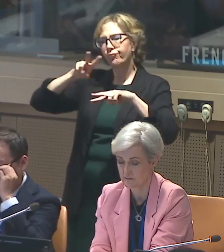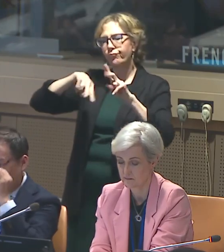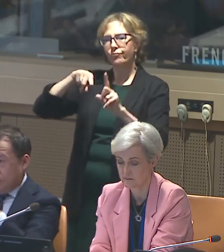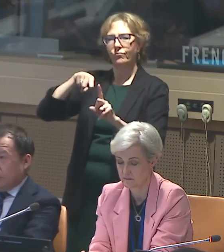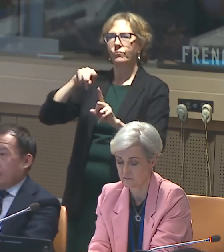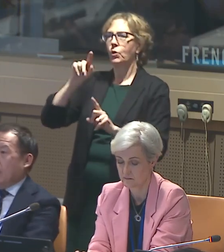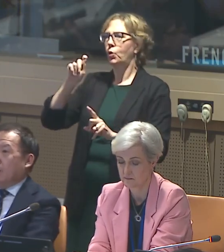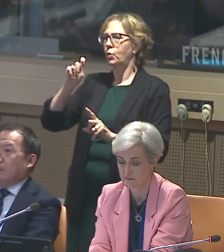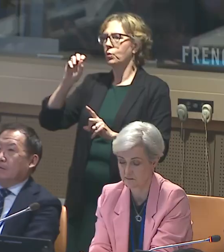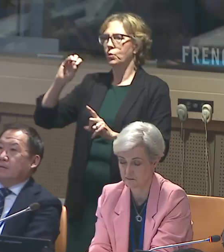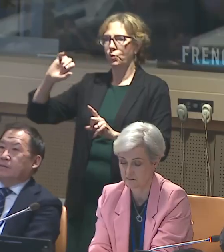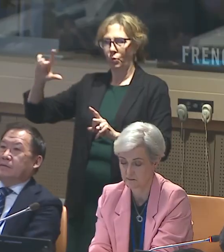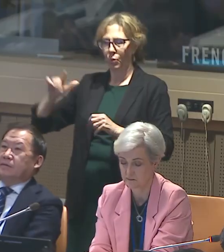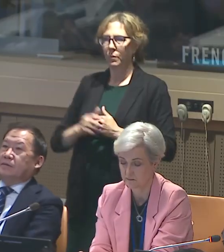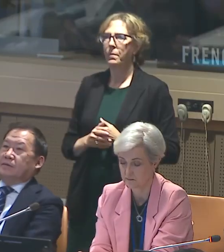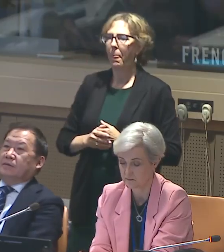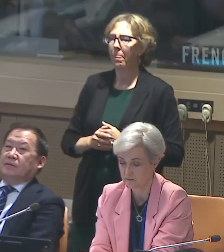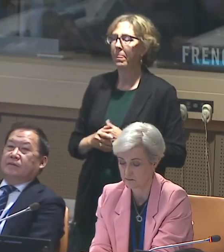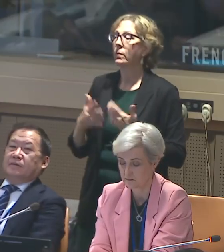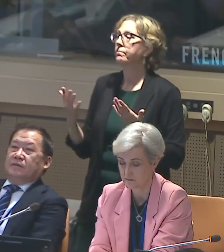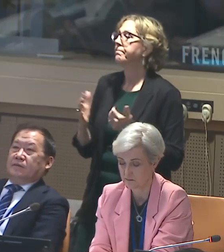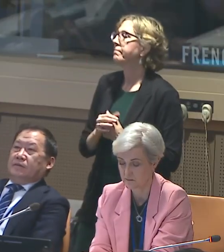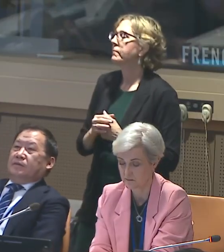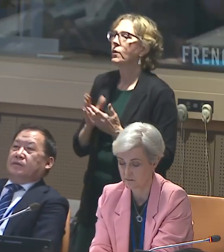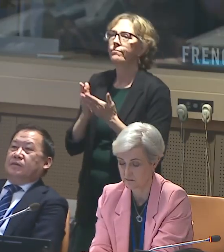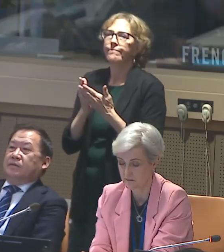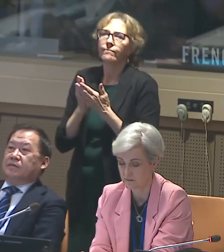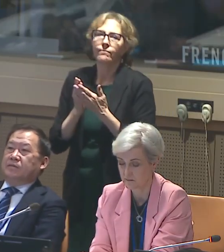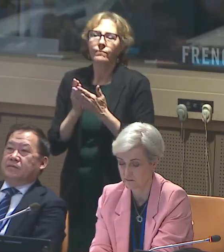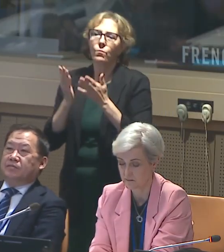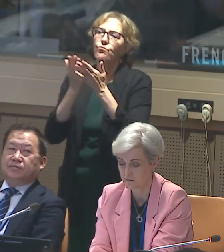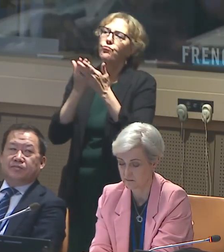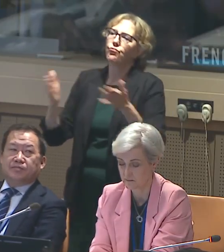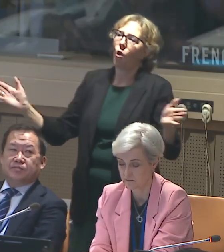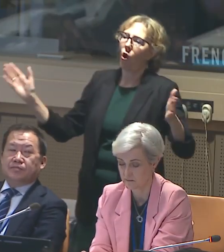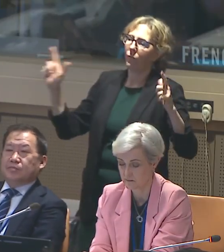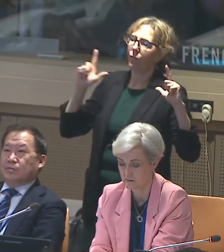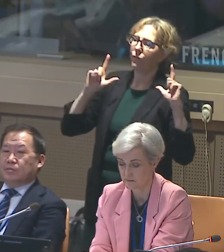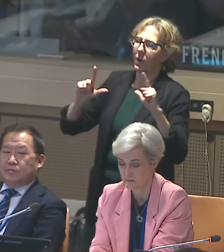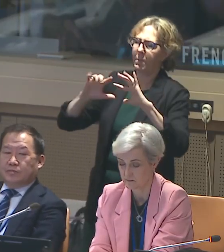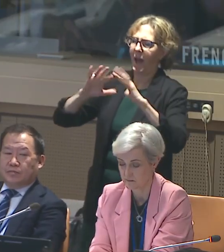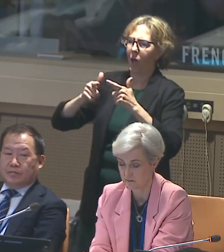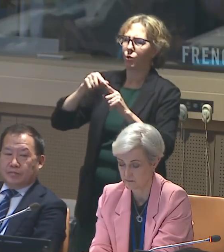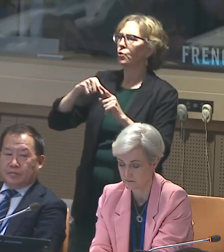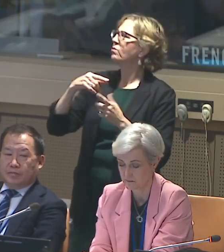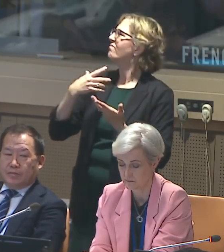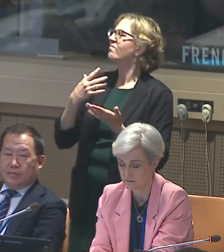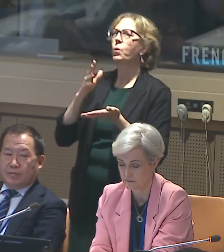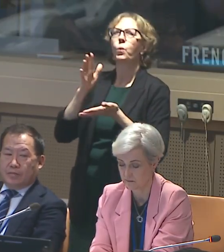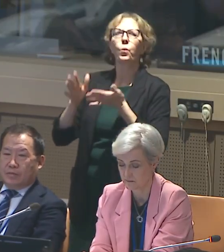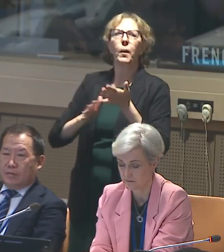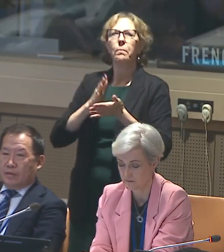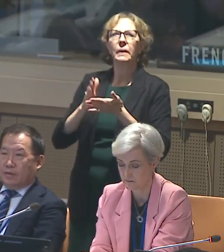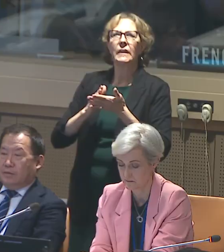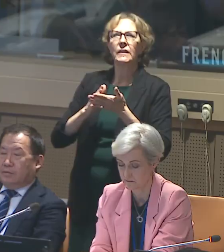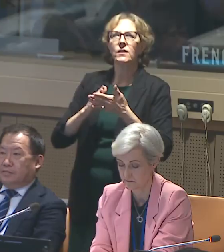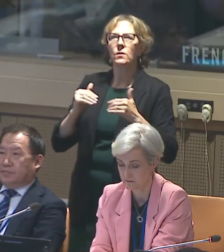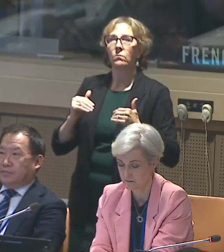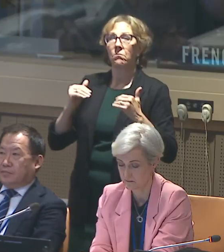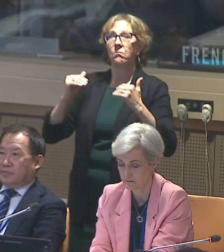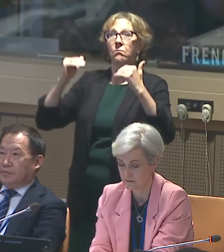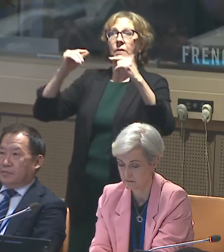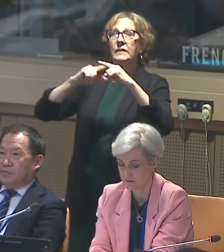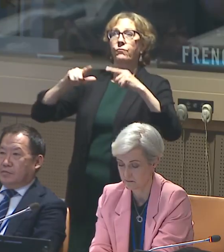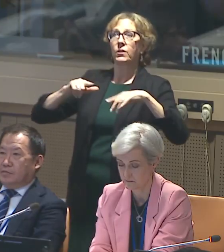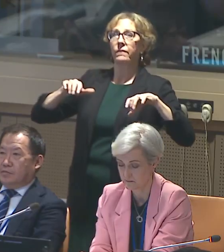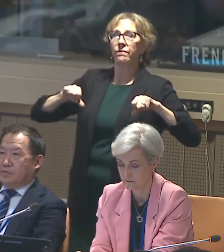have the International Classification on Functioning, which is a broad framework. But if you are a government and you want to know what are the